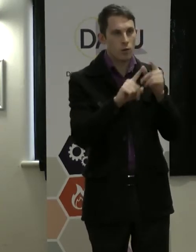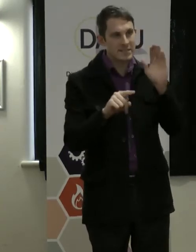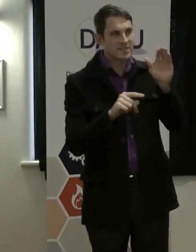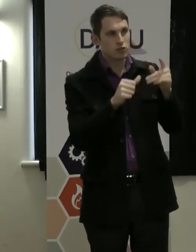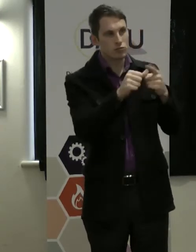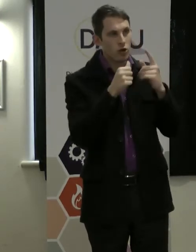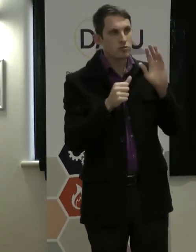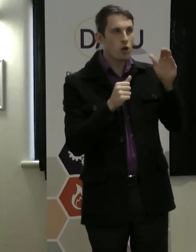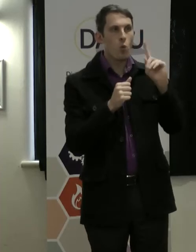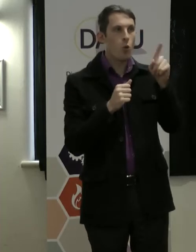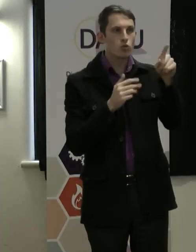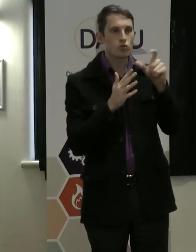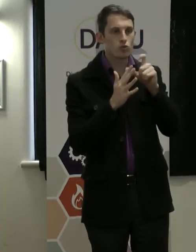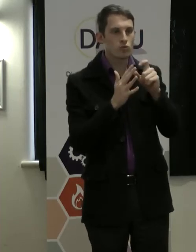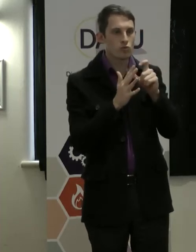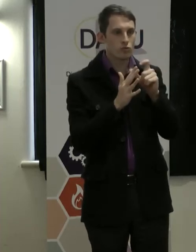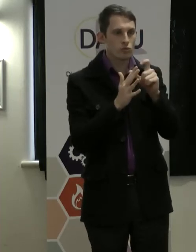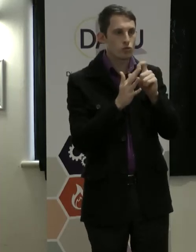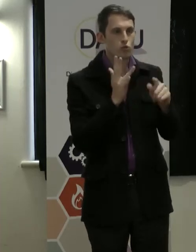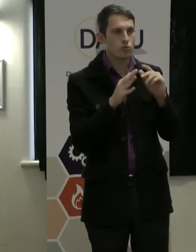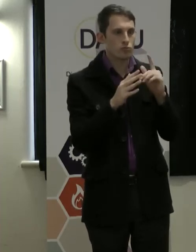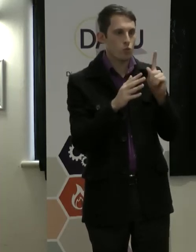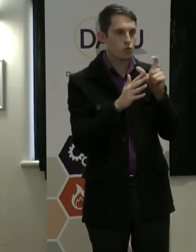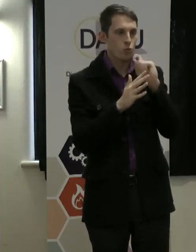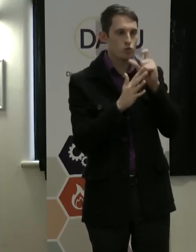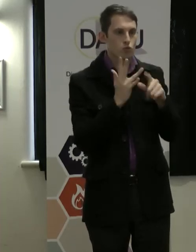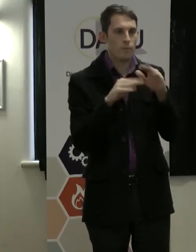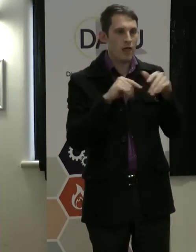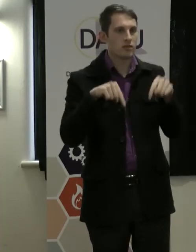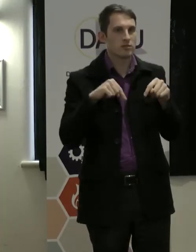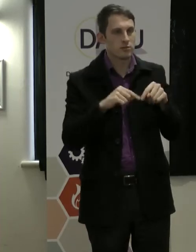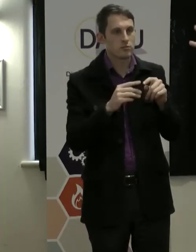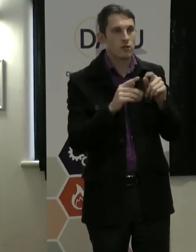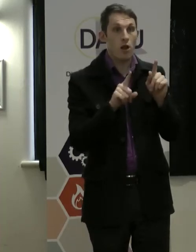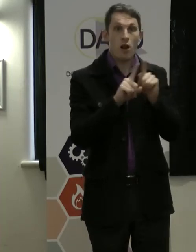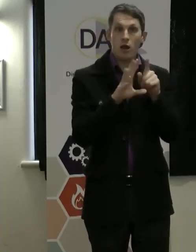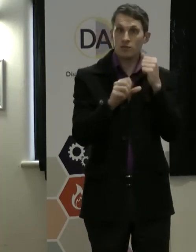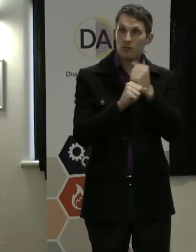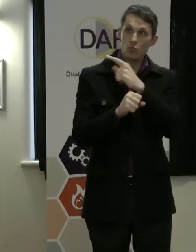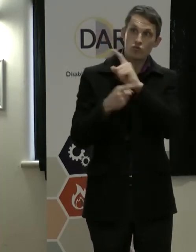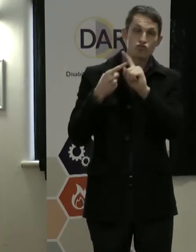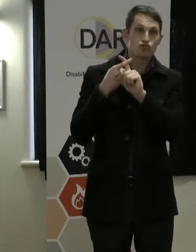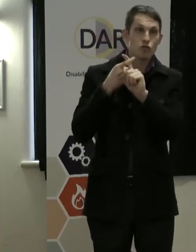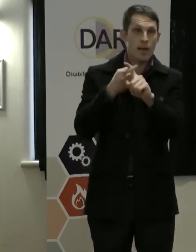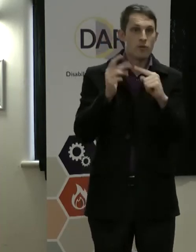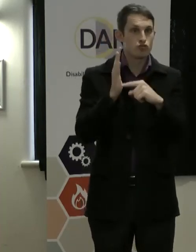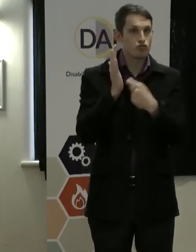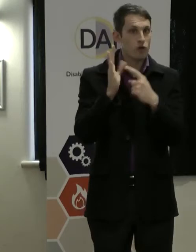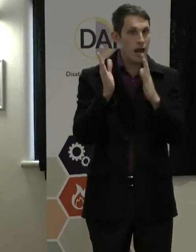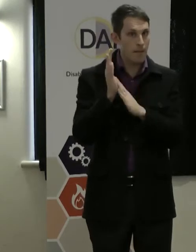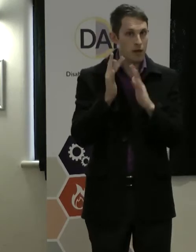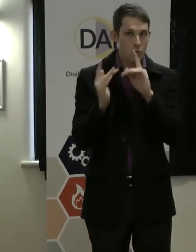What are you going to do about this? So the tram network that we all see, which is currently